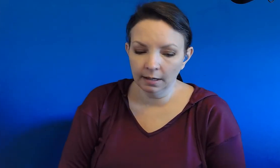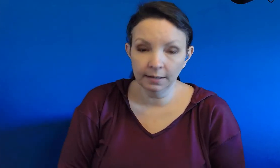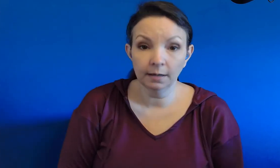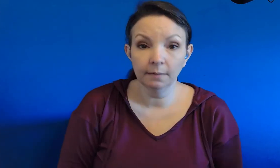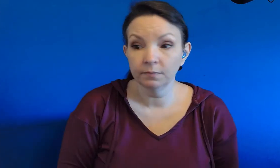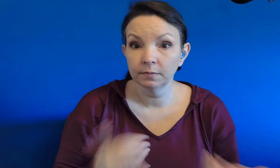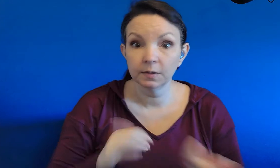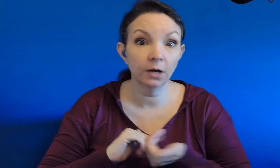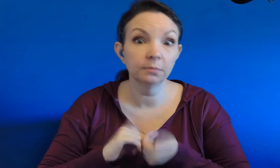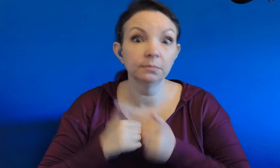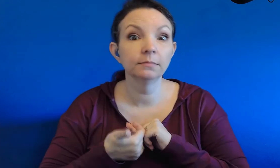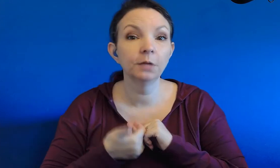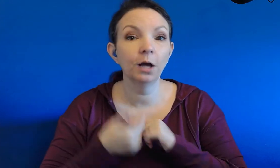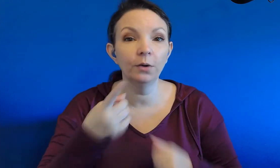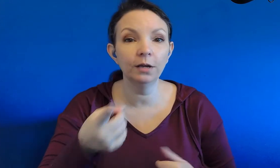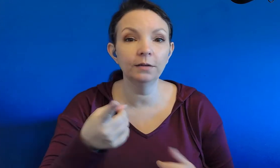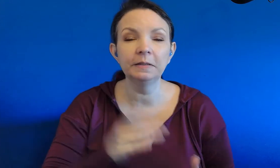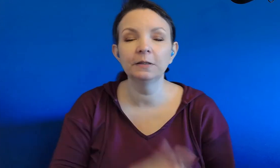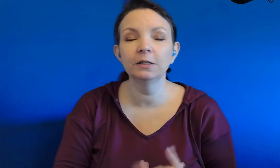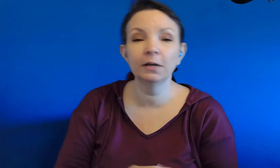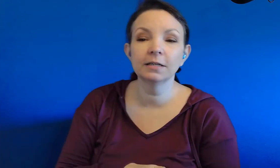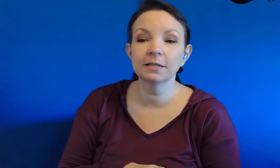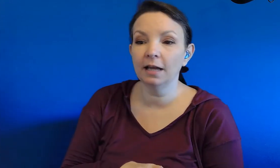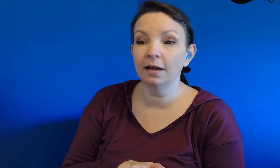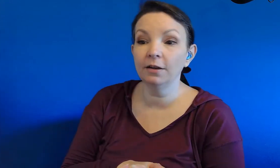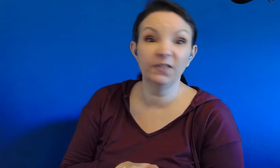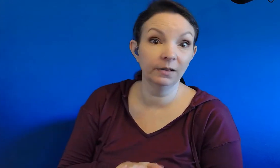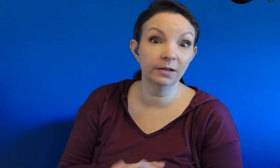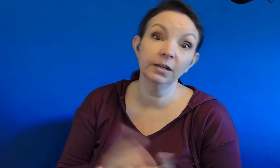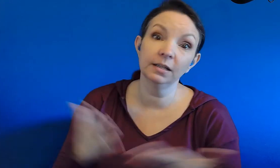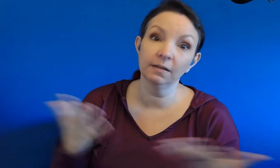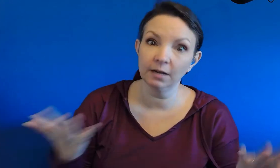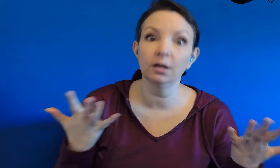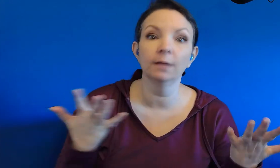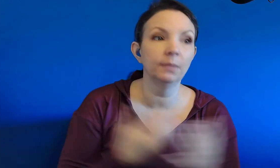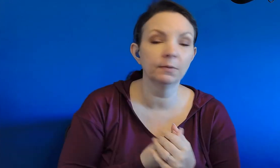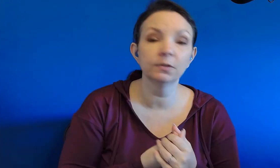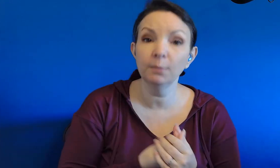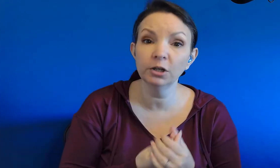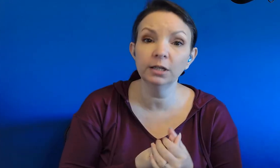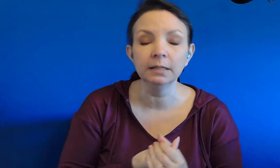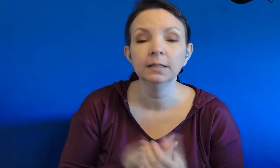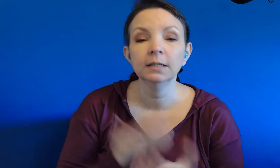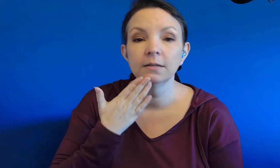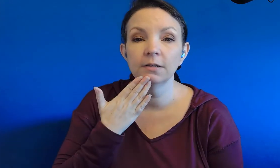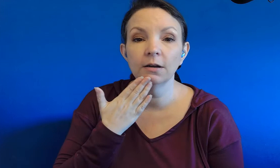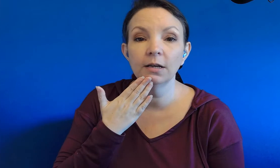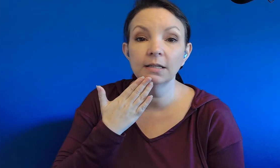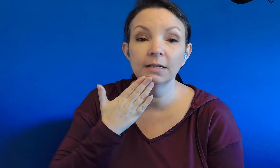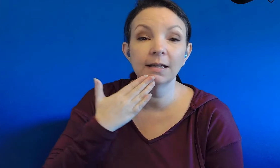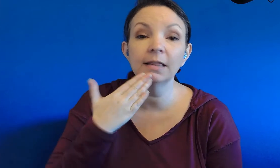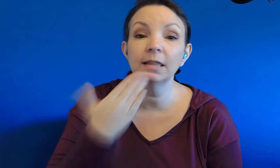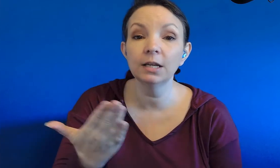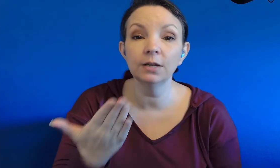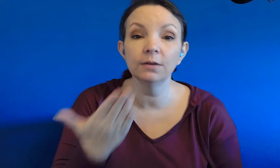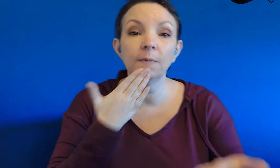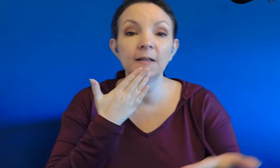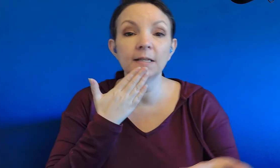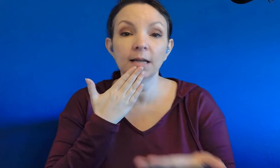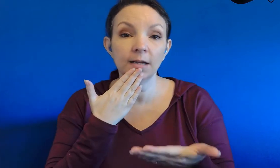And so, how are you? So we're going to say, you're feeling good. A lot of times people say, I'm good. So it's like, thank you. But instead, you're using